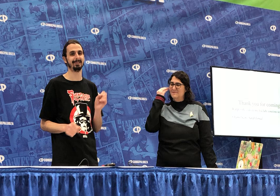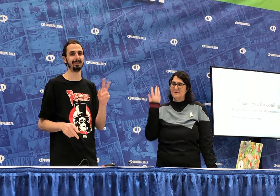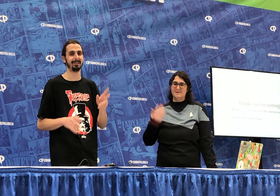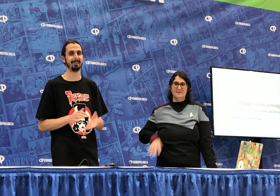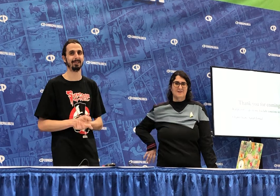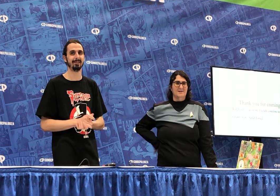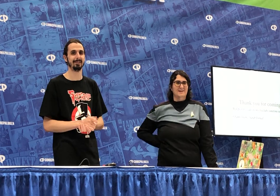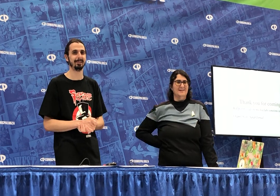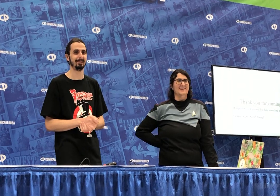week.